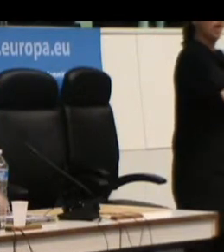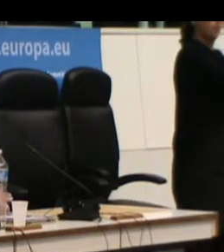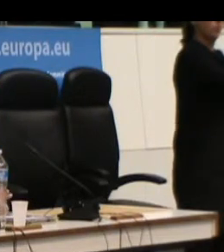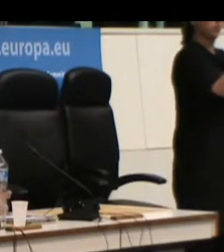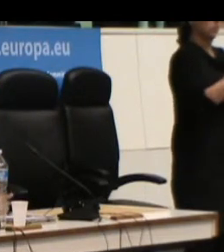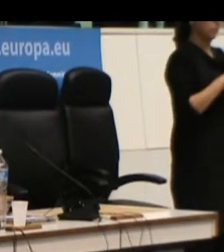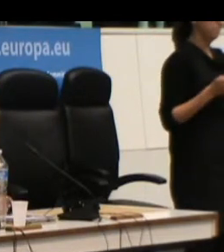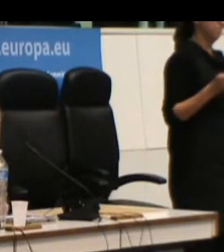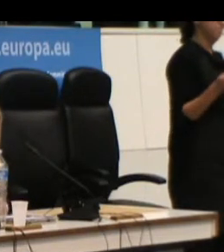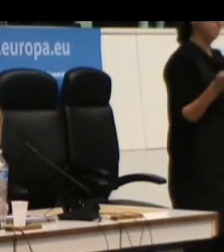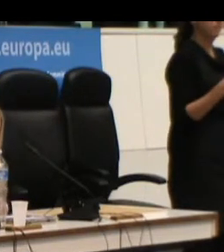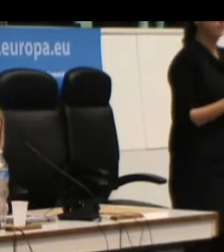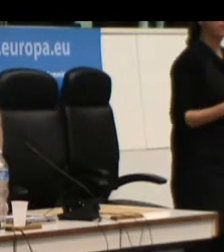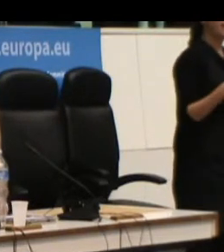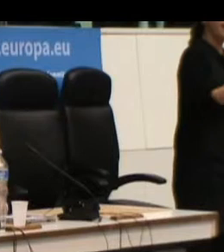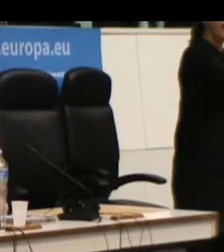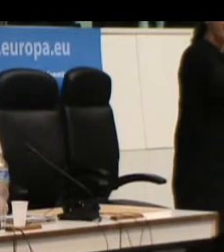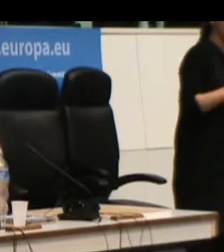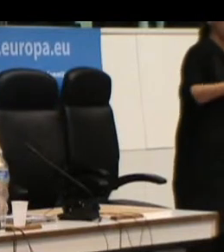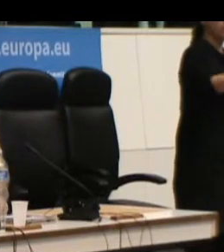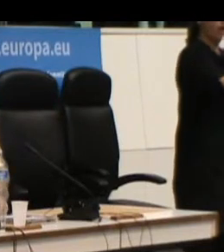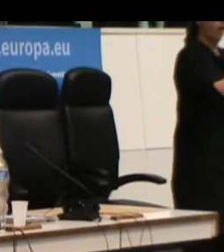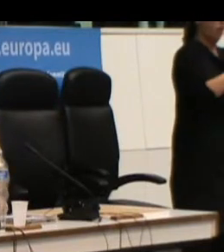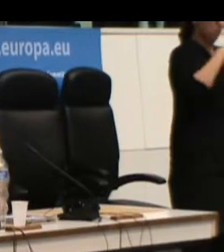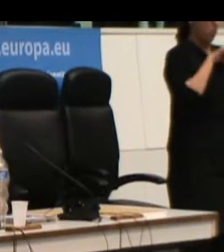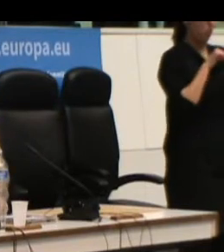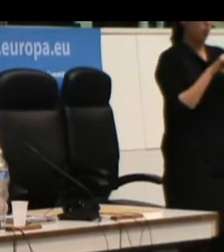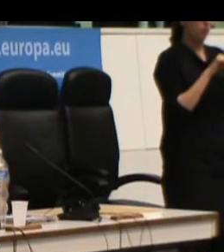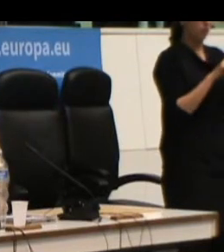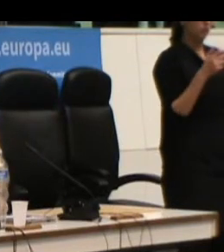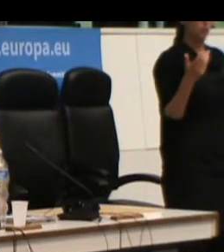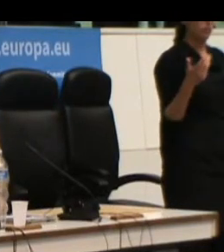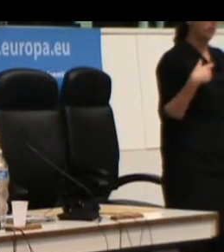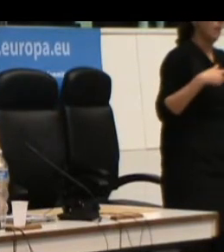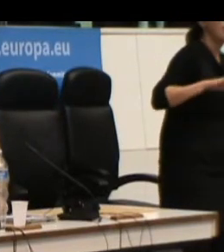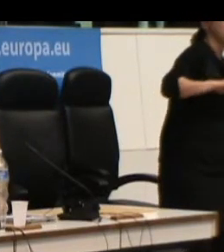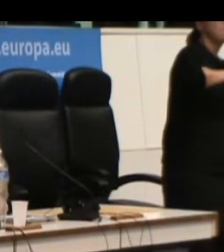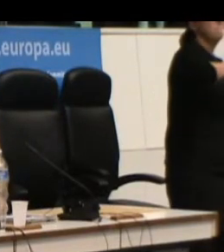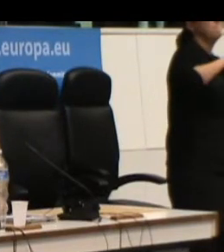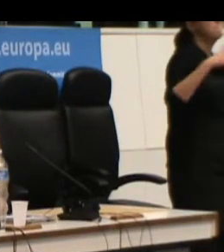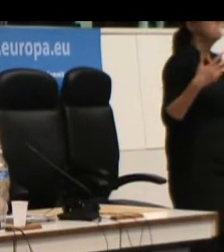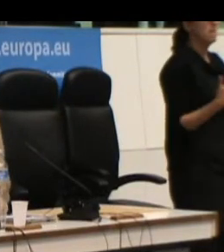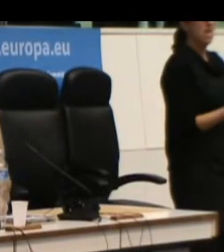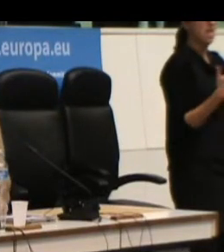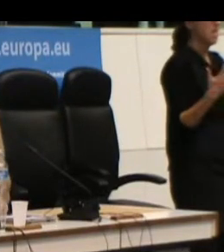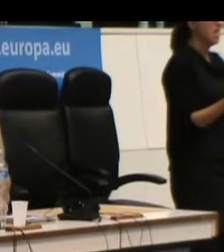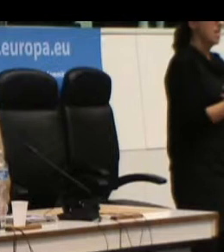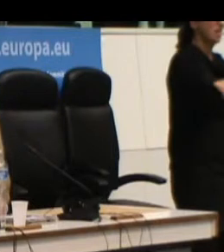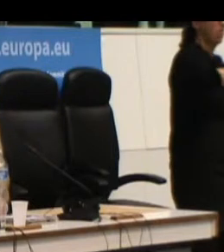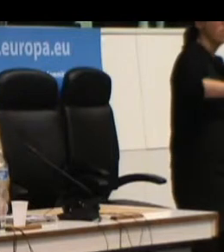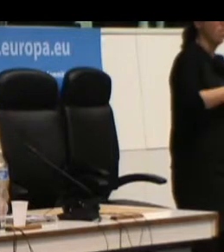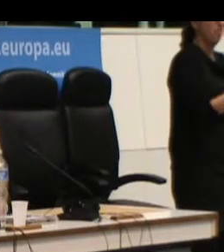And these areas that we serve are an intriguing mix of very affluent and